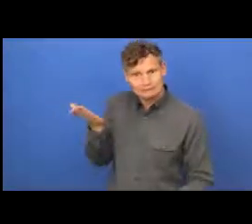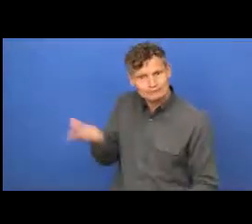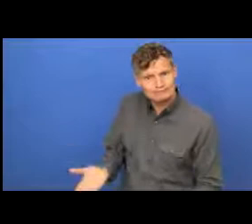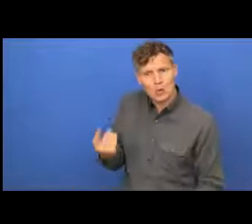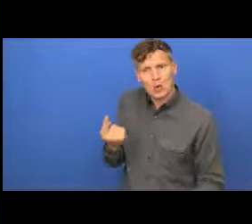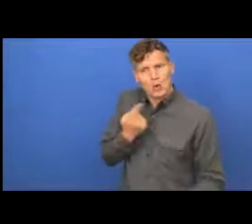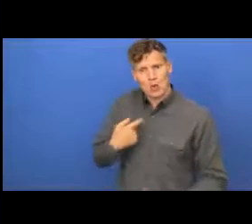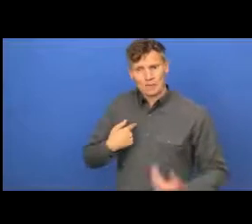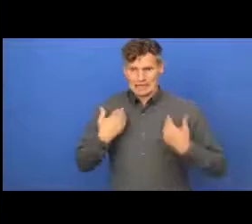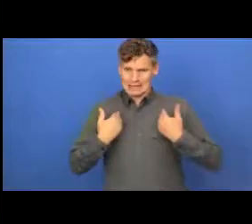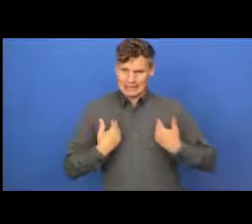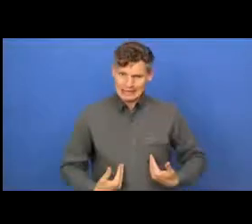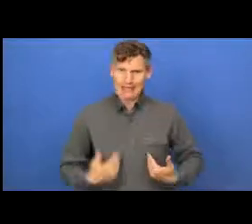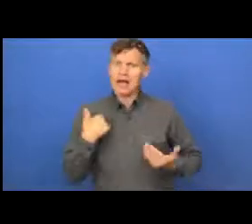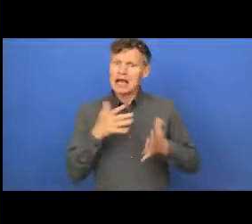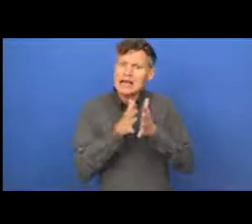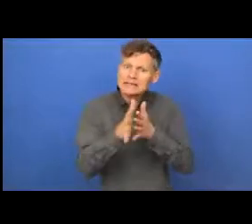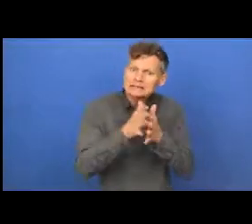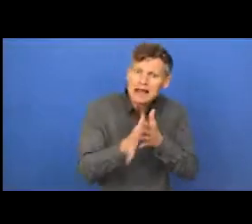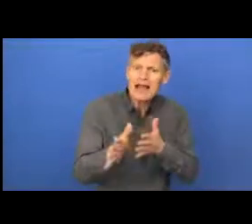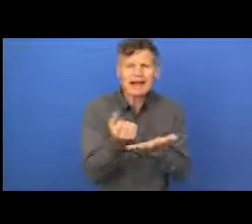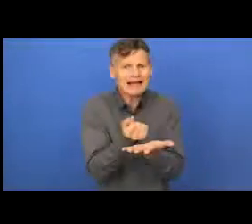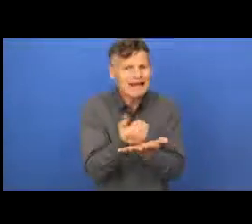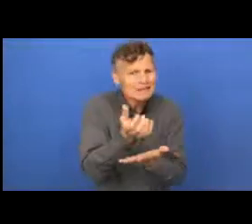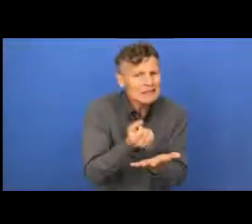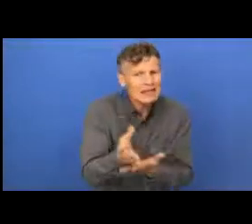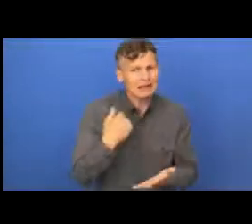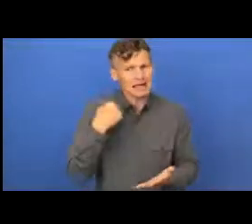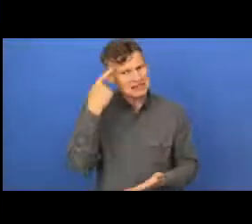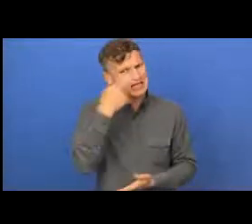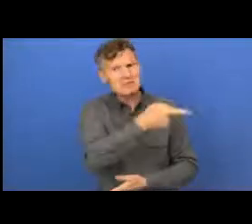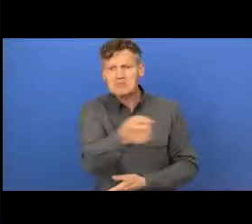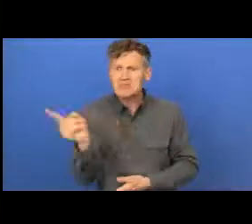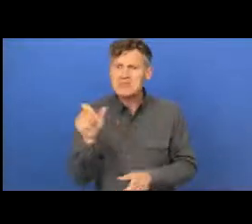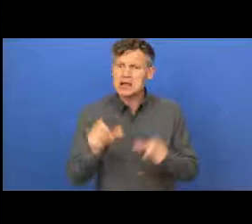School would have been a much pleasant experience.